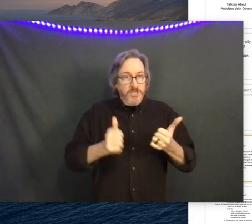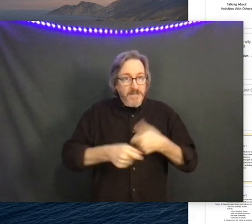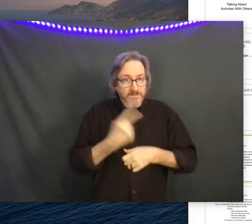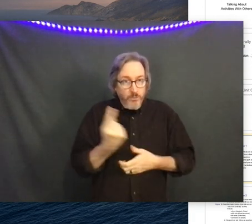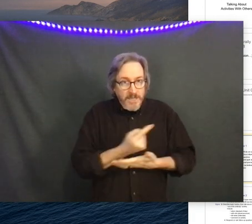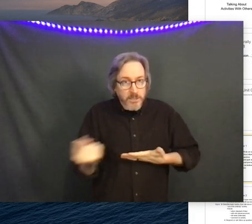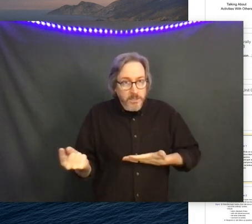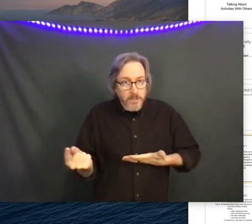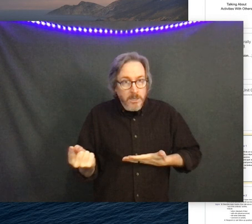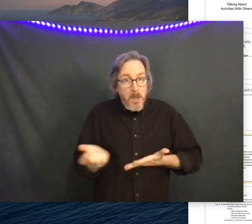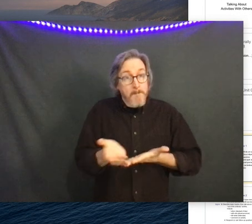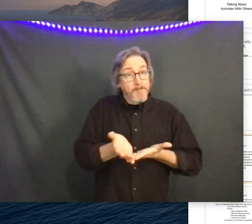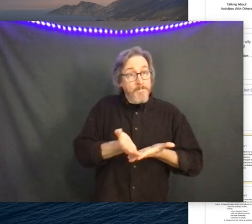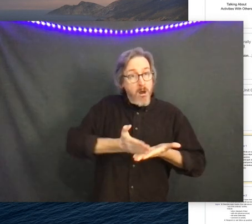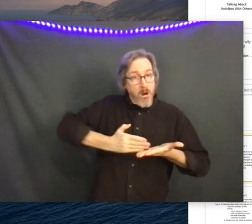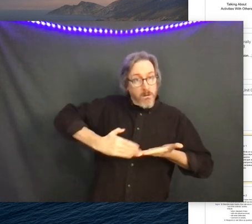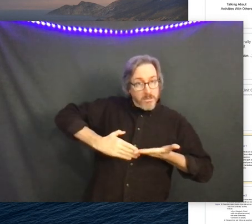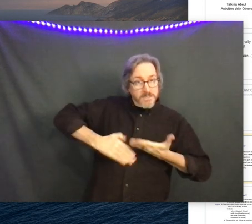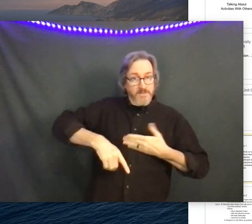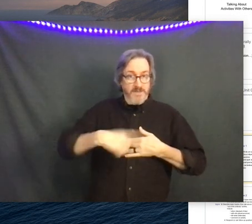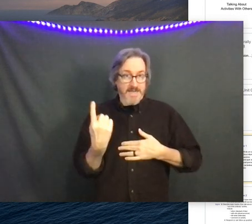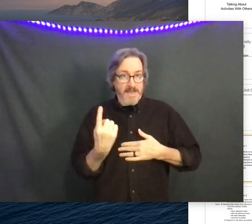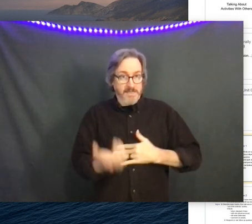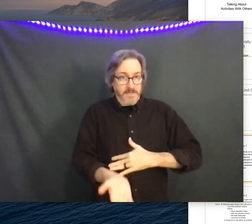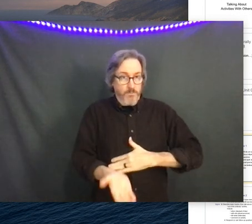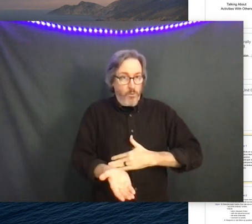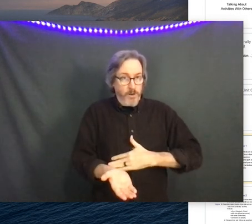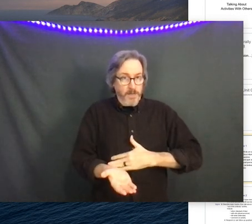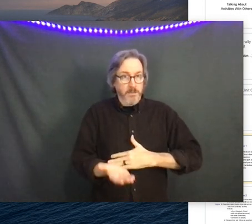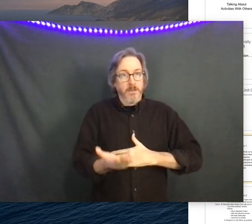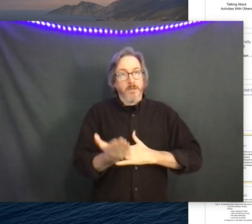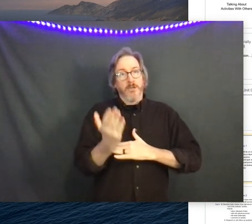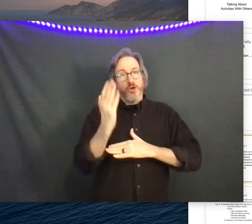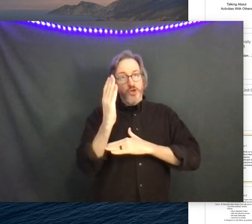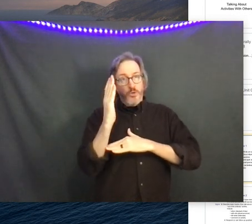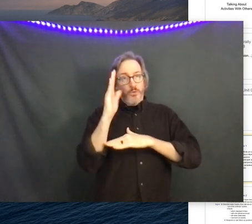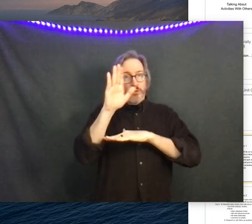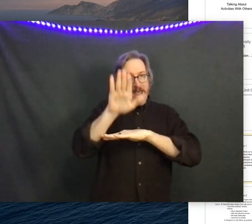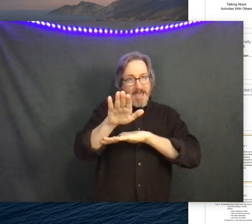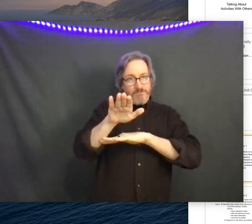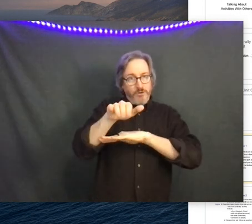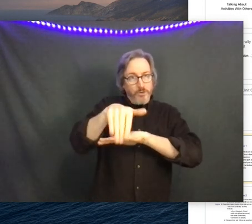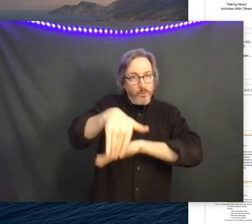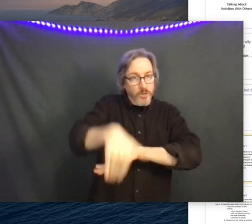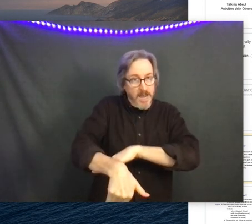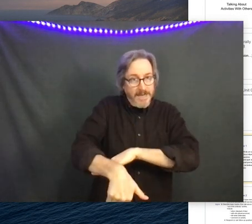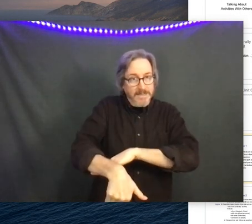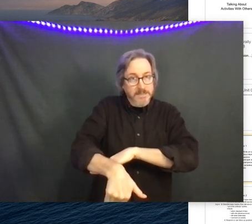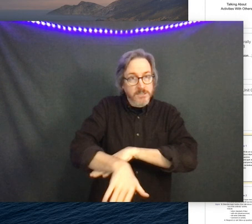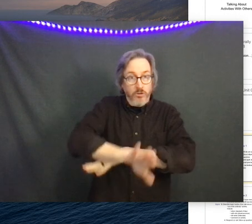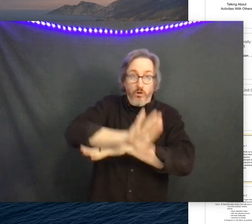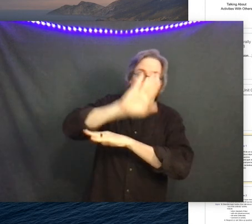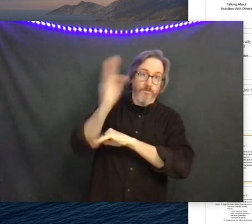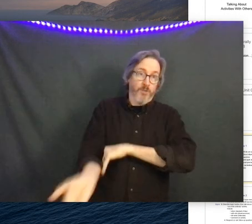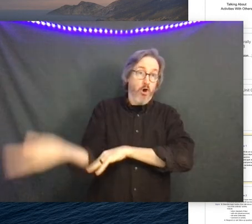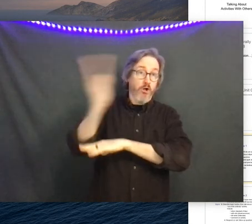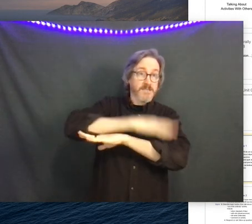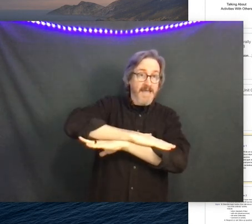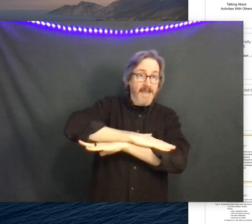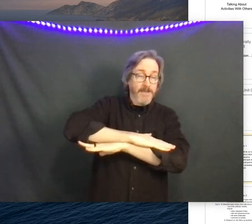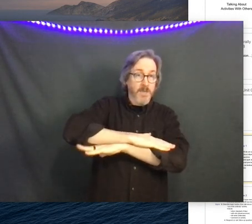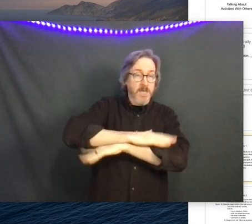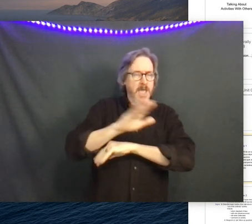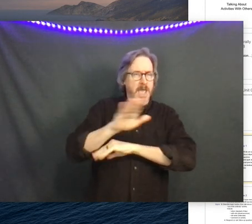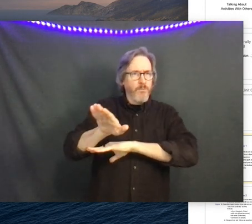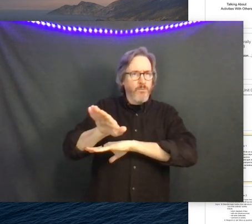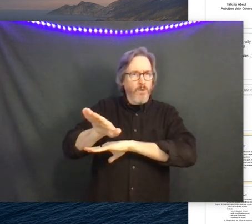And which day of the week? Part of the day. Is it morning, noon, afternoon, night, all